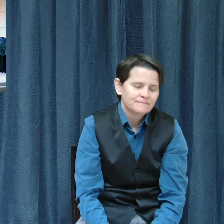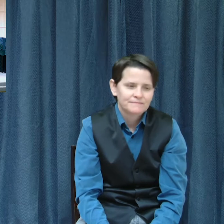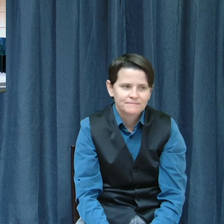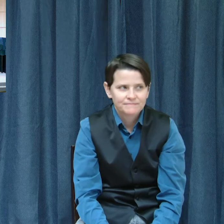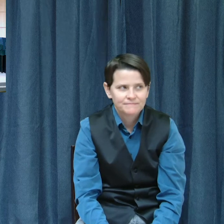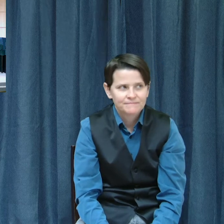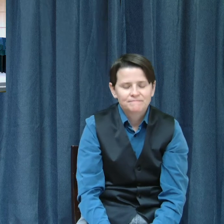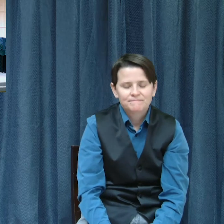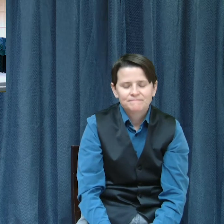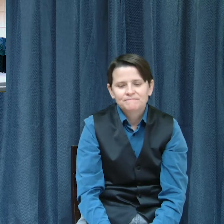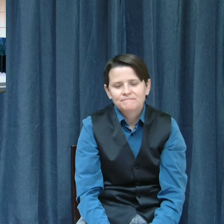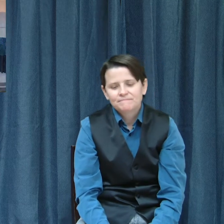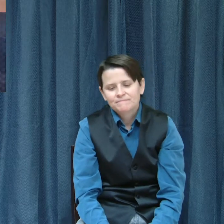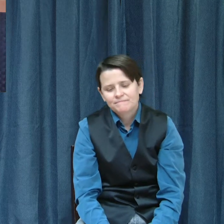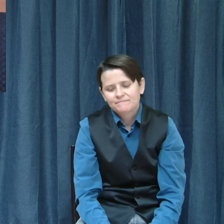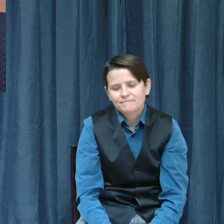season.